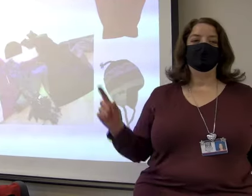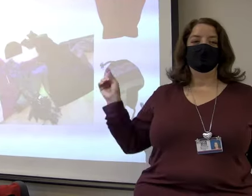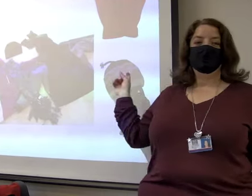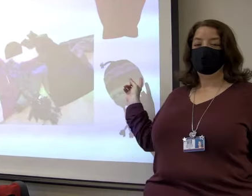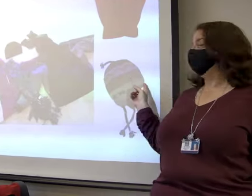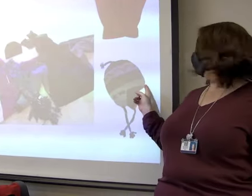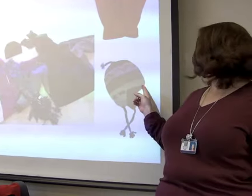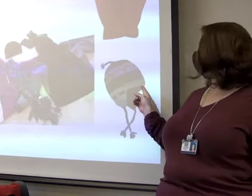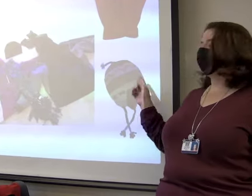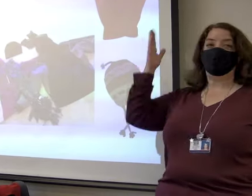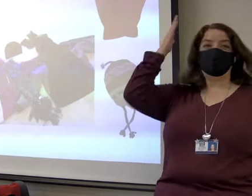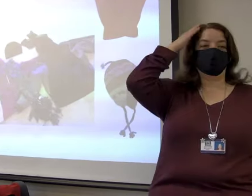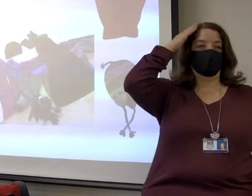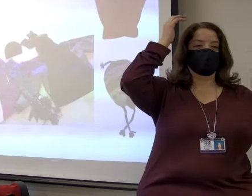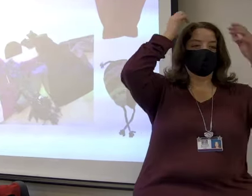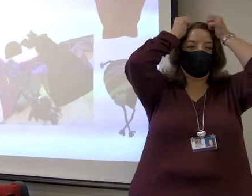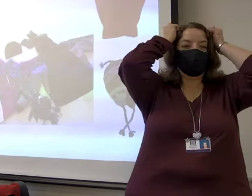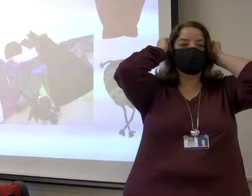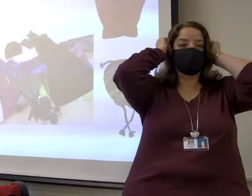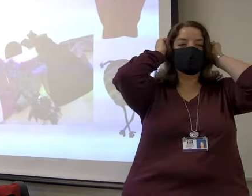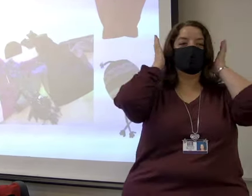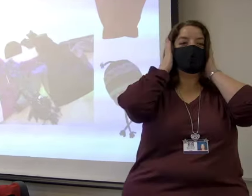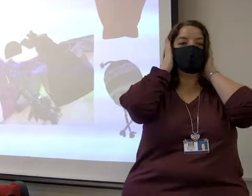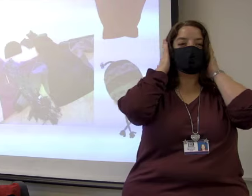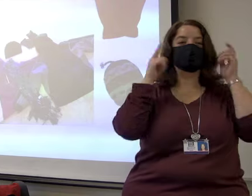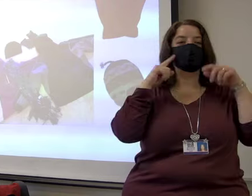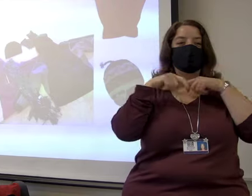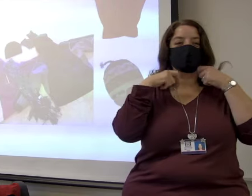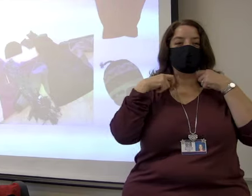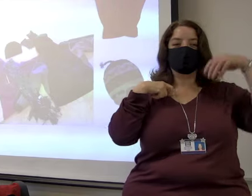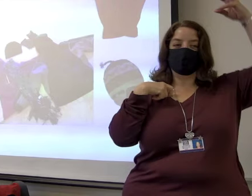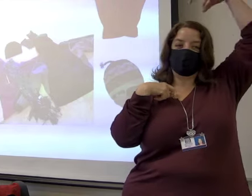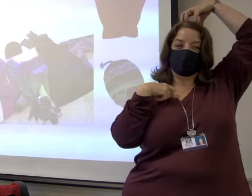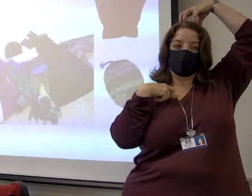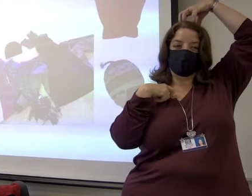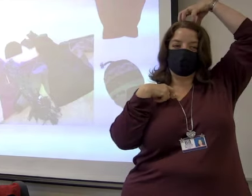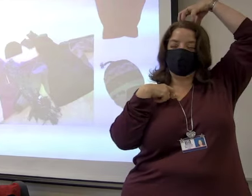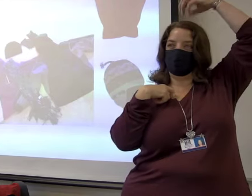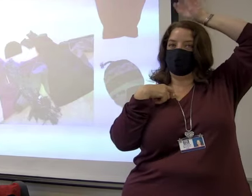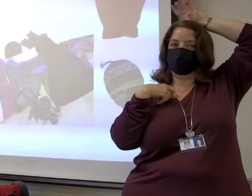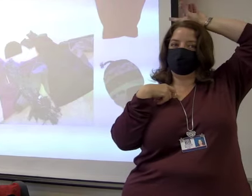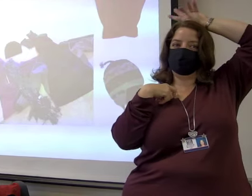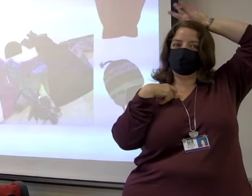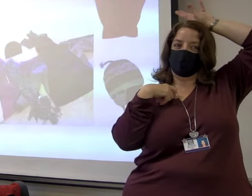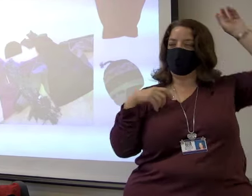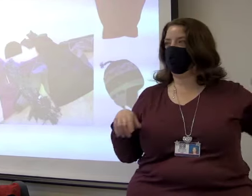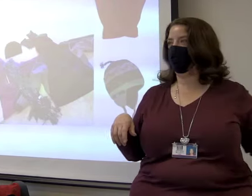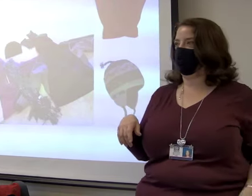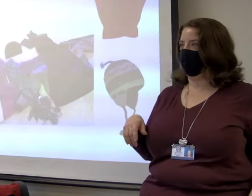So if I want to describe this, right, it's a hat, comes down, has ear flaps, ties under your hand, has a little pom-pom at the top,